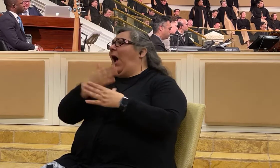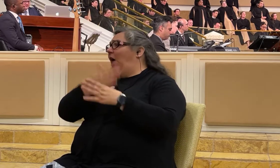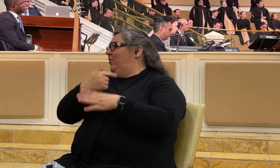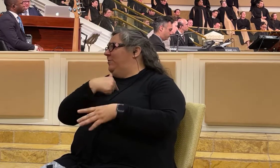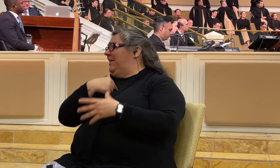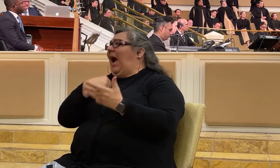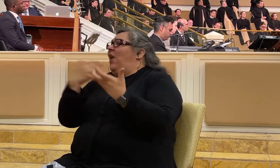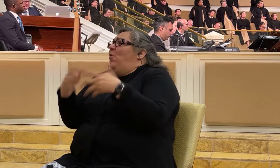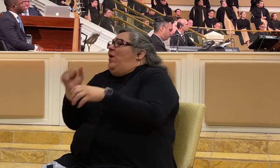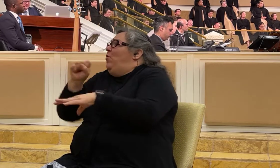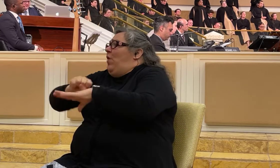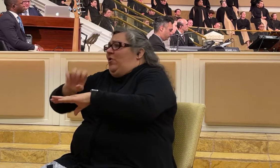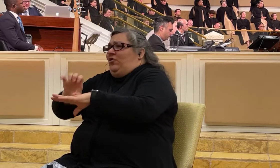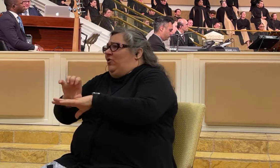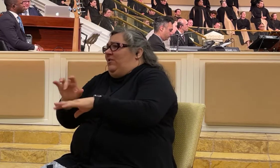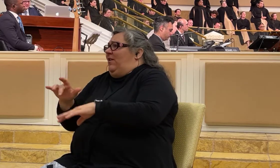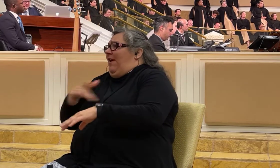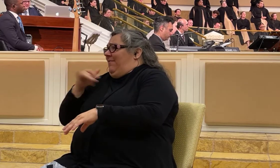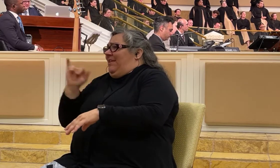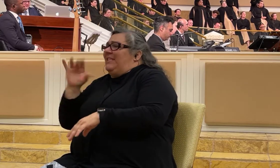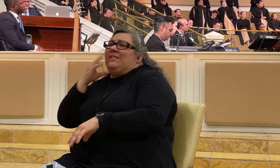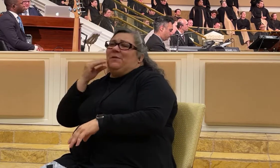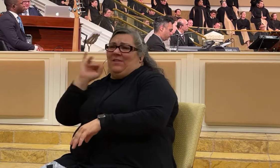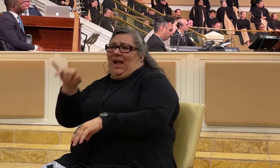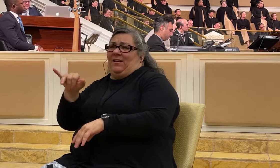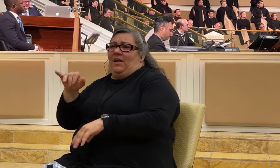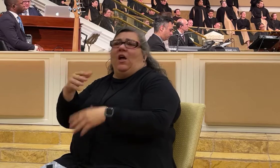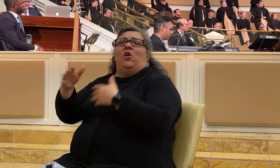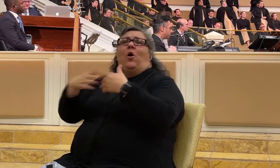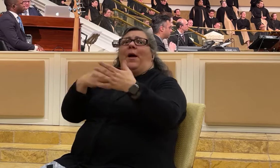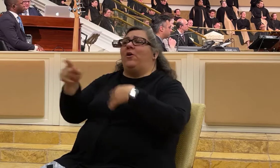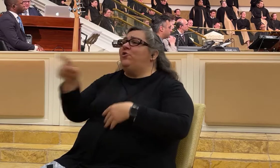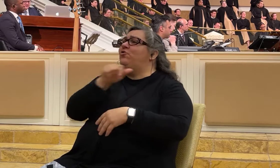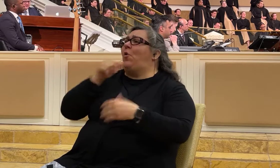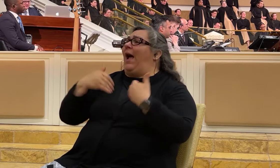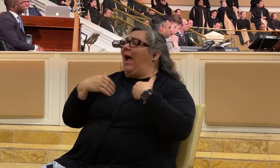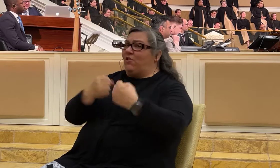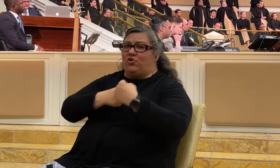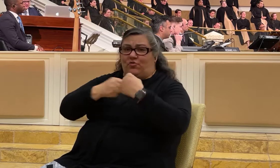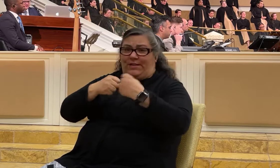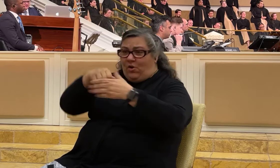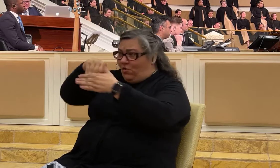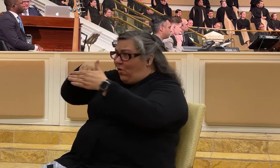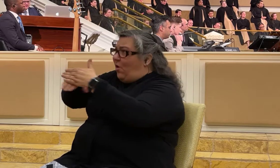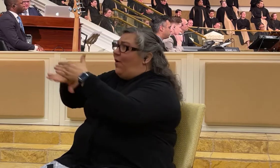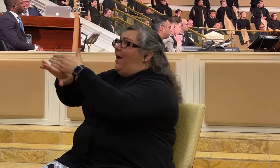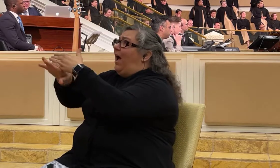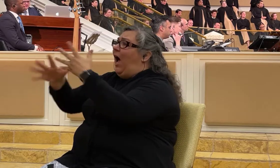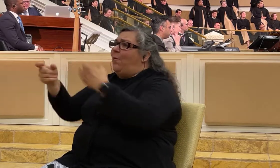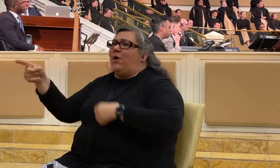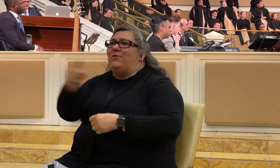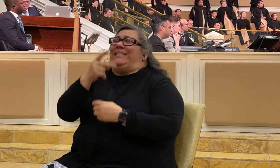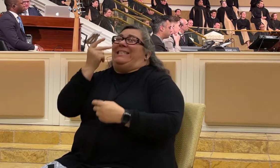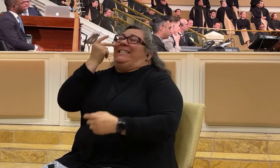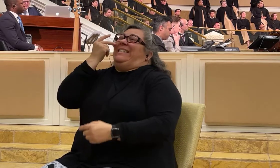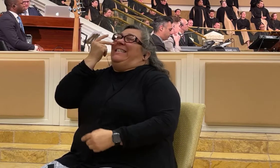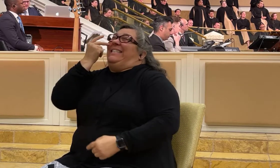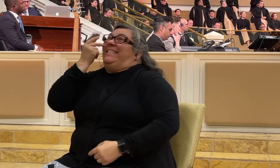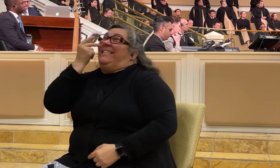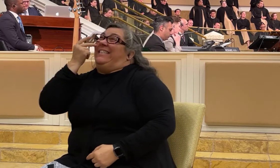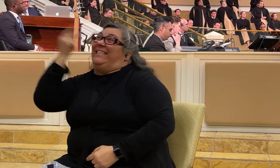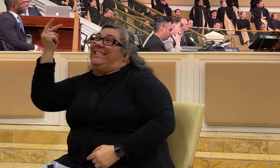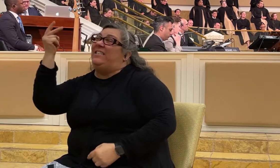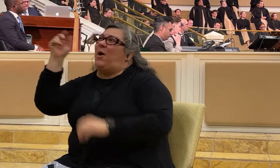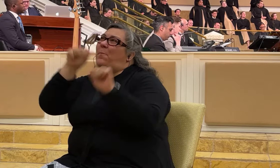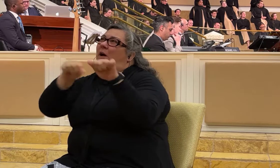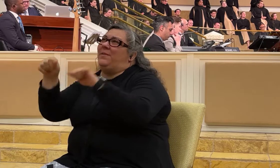want to watch her. Even if you don't have a lot of strength to step into it, I want you to see those possibilities. I want you to see the glory of that